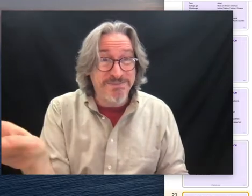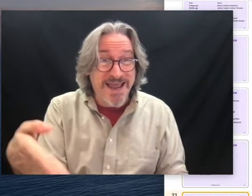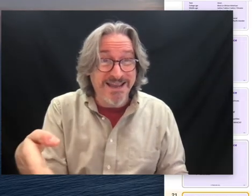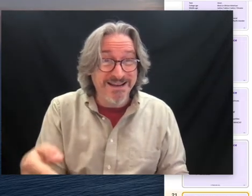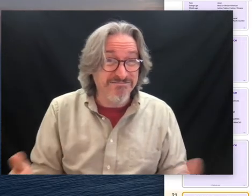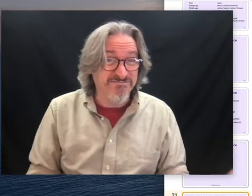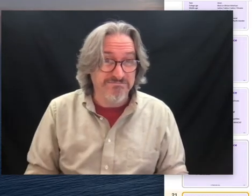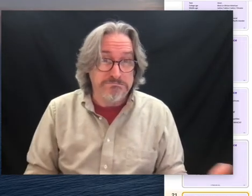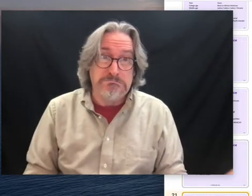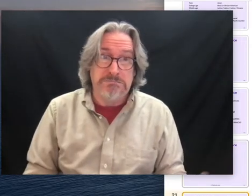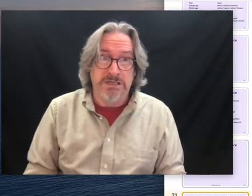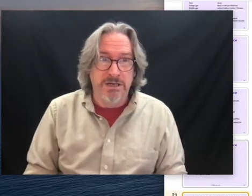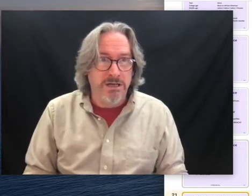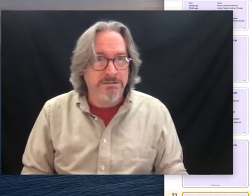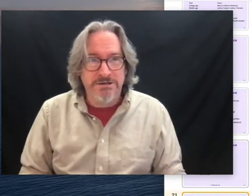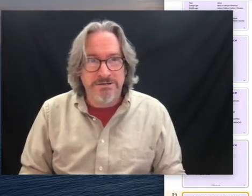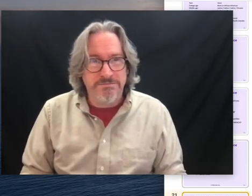a spanking?